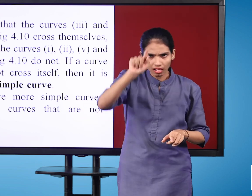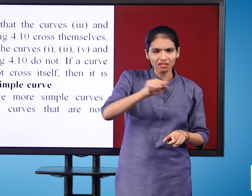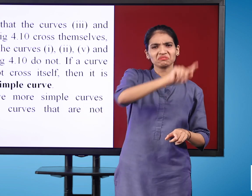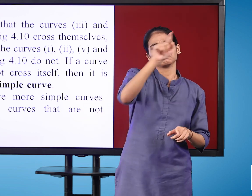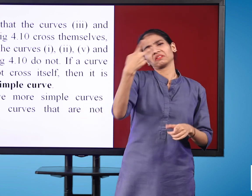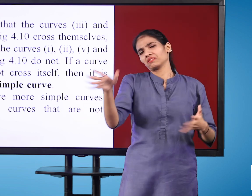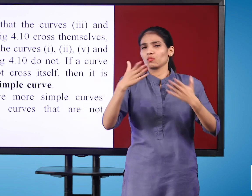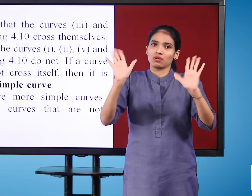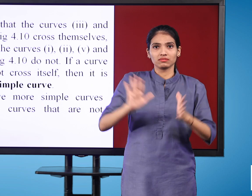that are not simple.